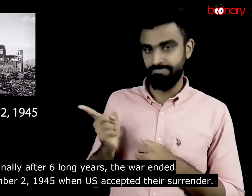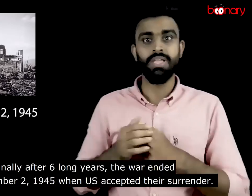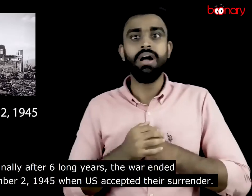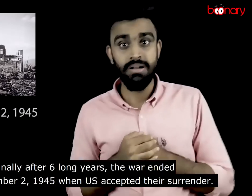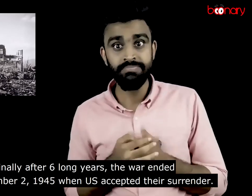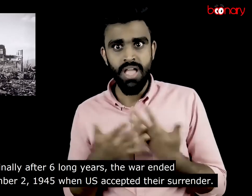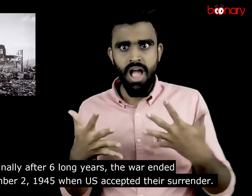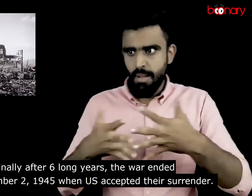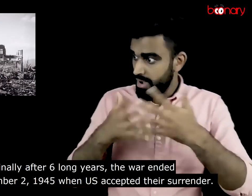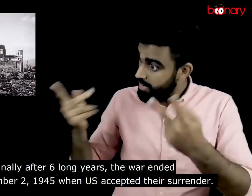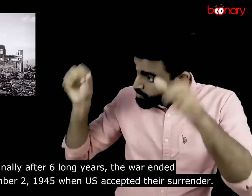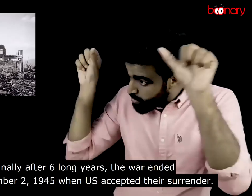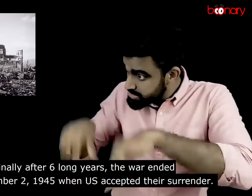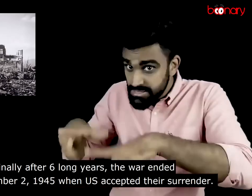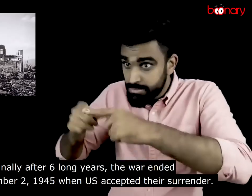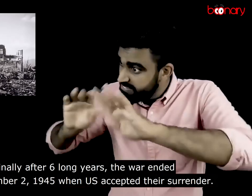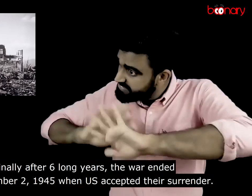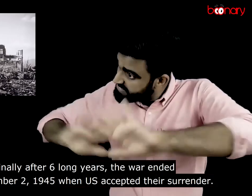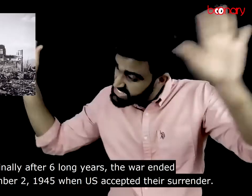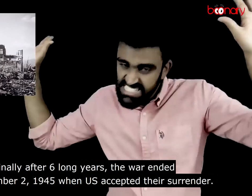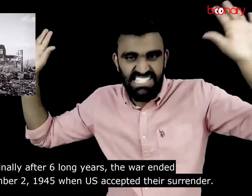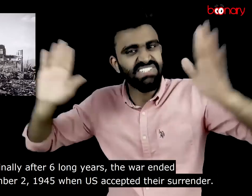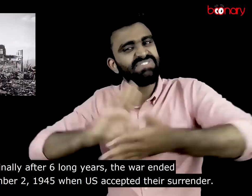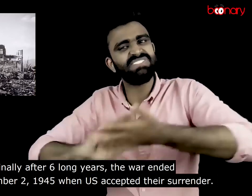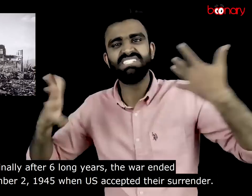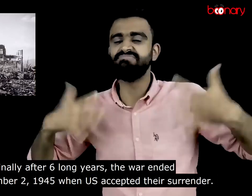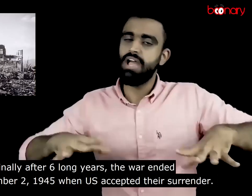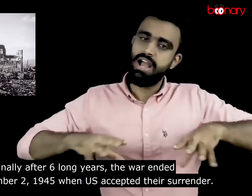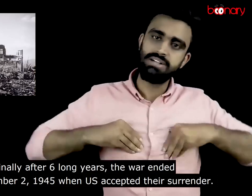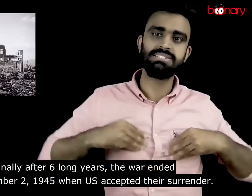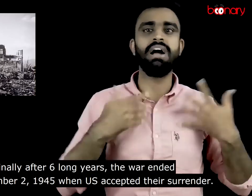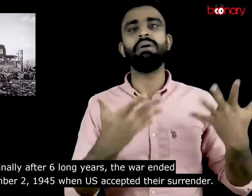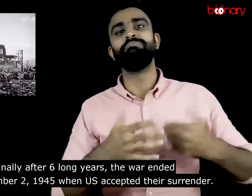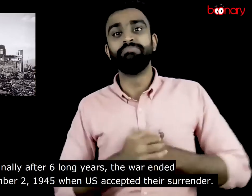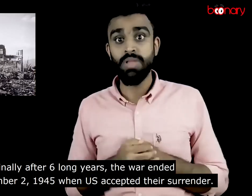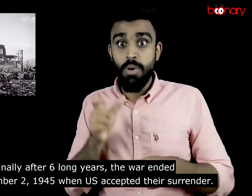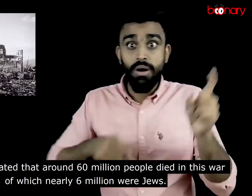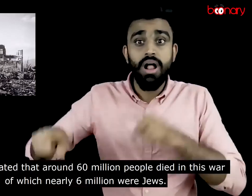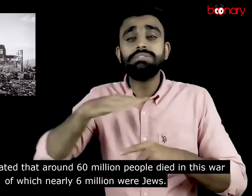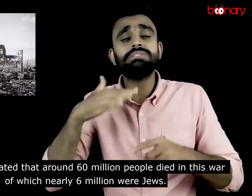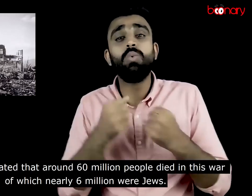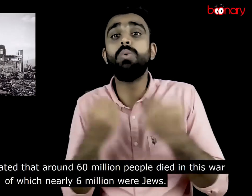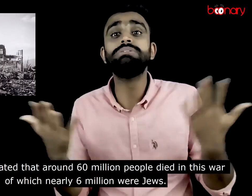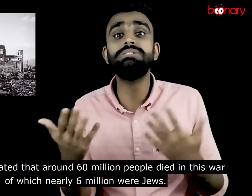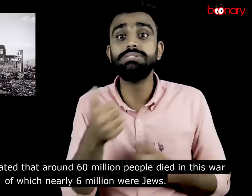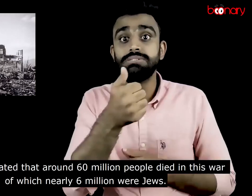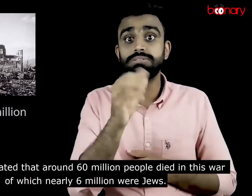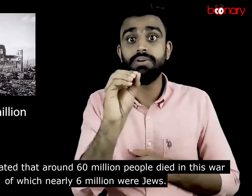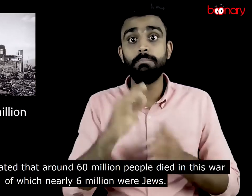on September 2, 1945, when US accepted their surrender. It is estimated that